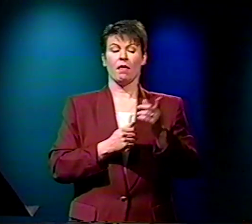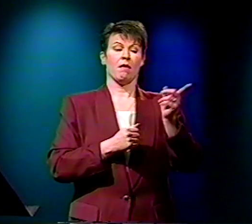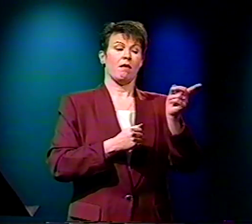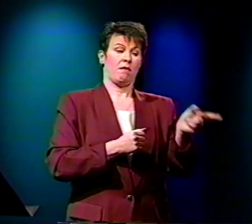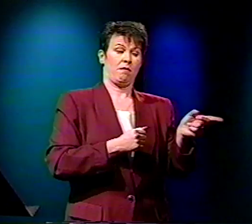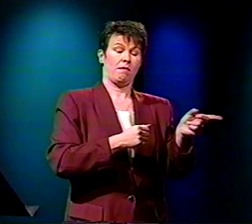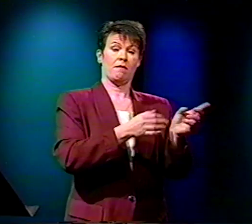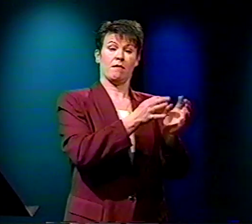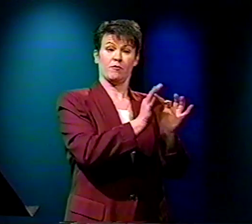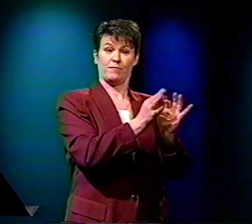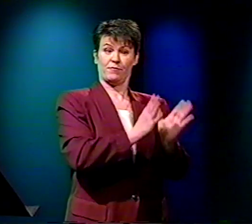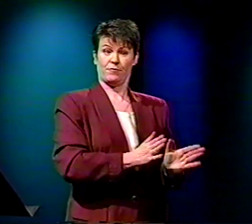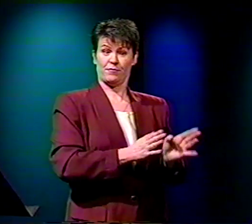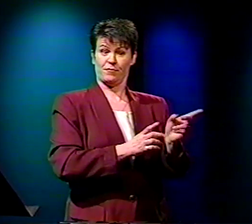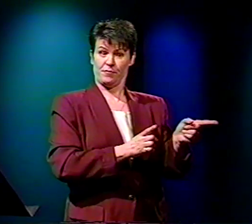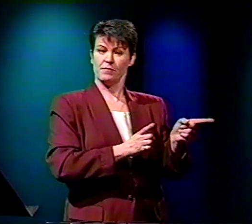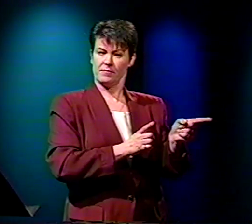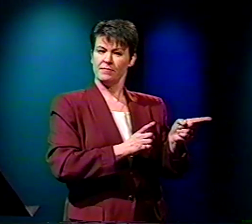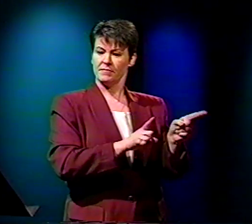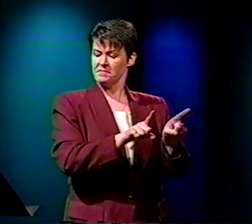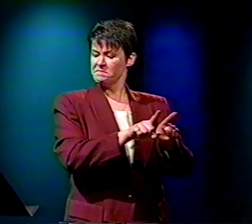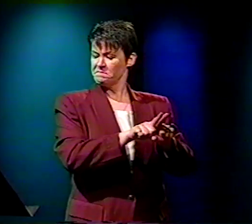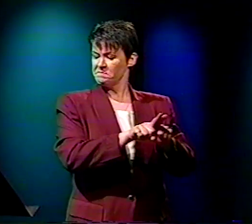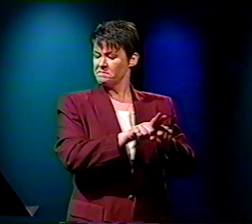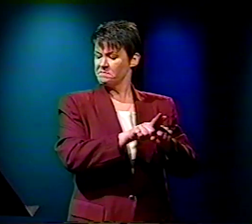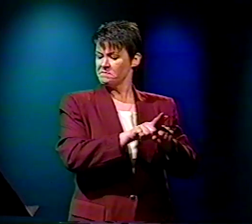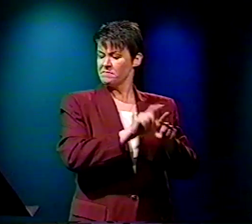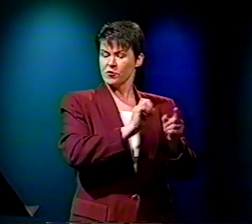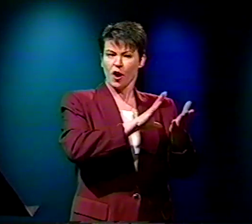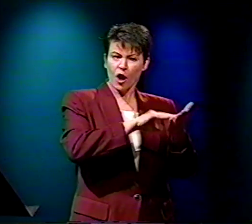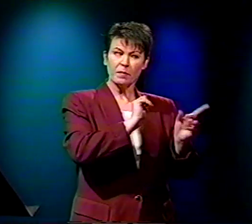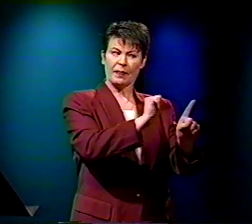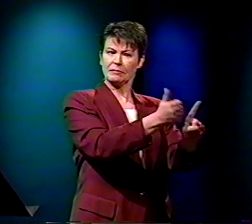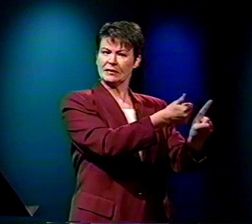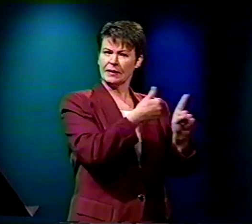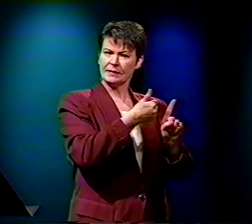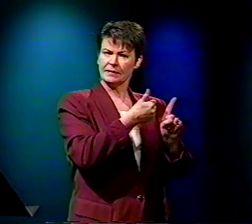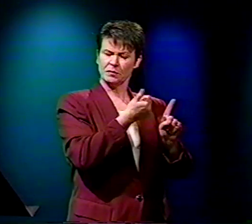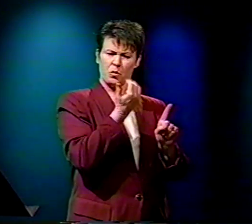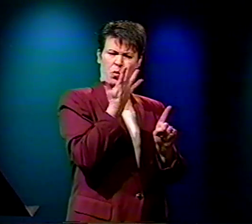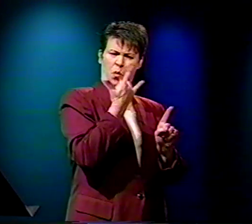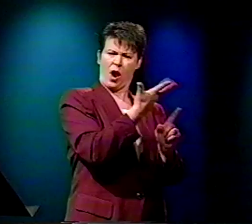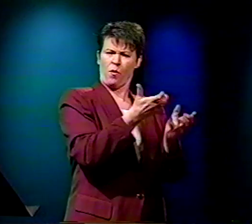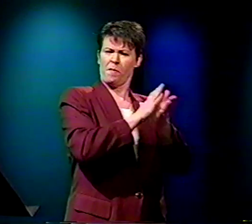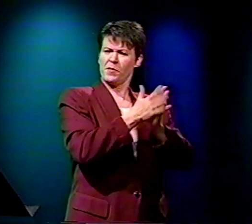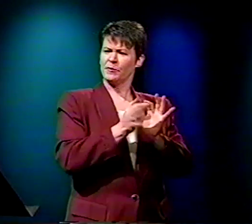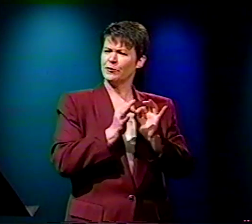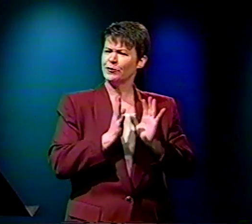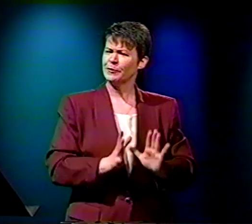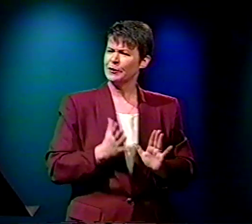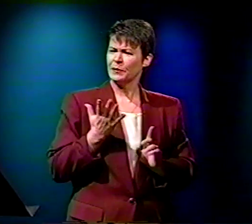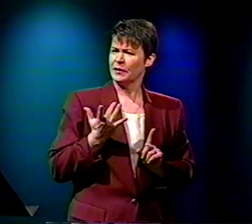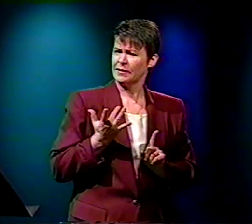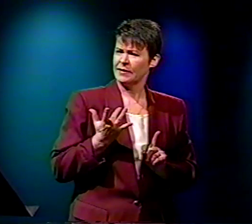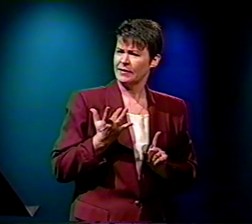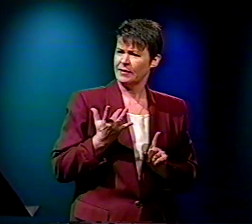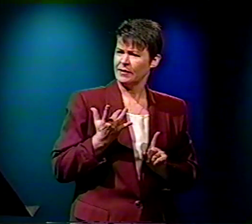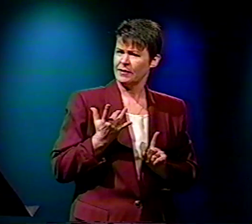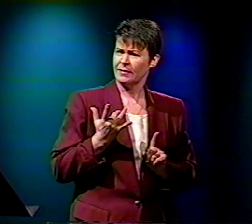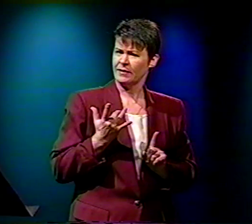their own lives independently. Interpreters have to do likewise. They need to understand themselves. Why is it that they've chosen